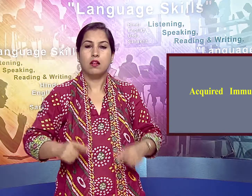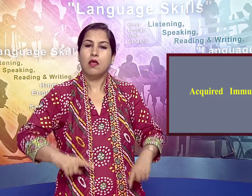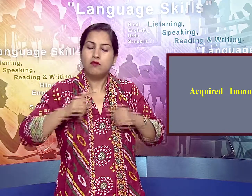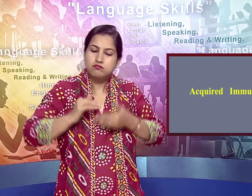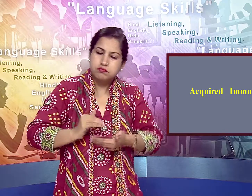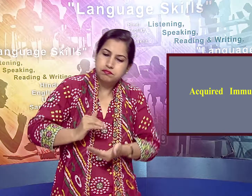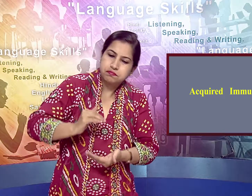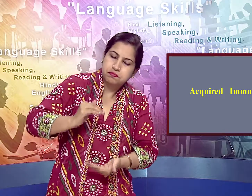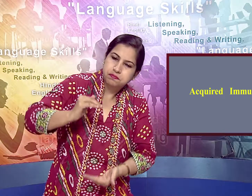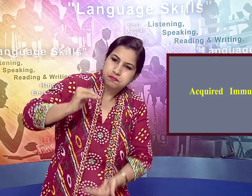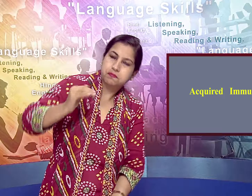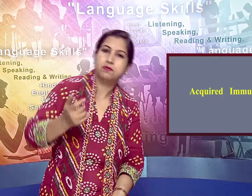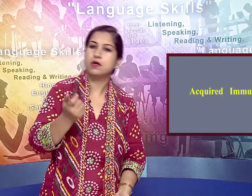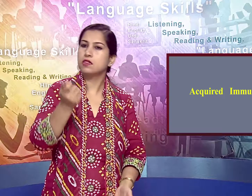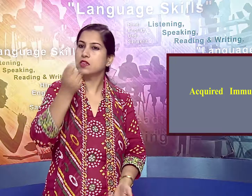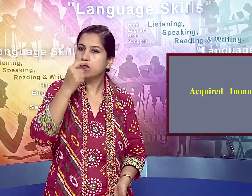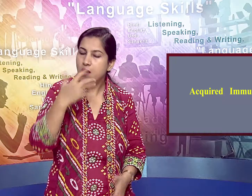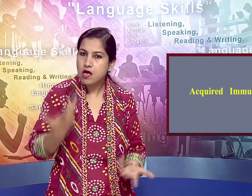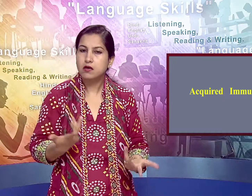through antigen-antibody interaction.